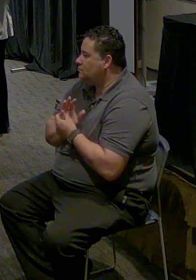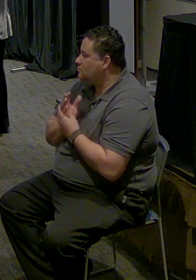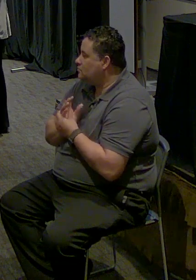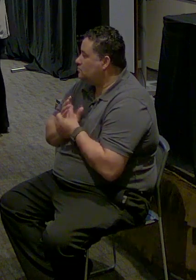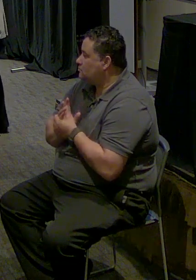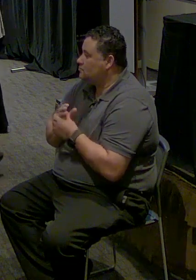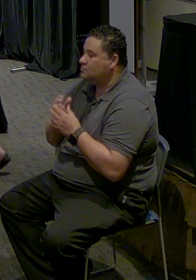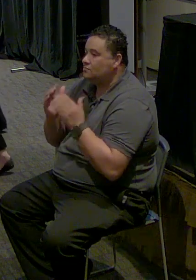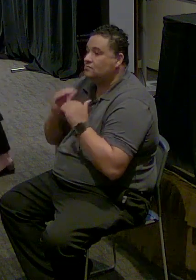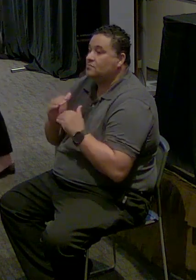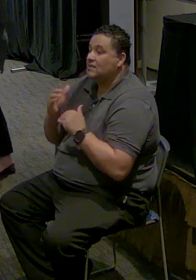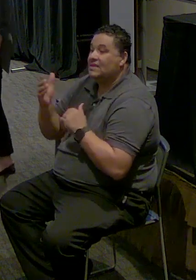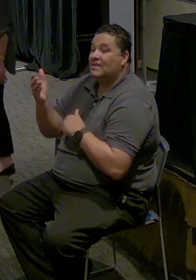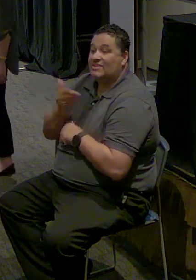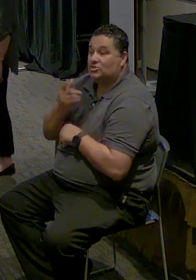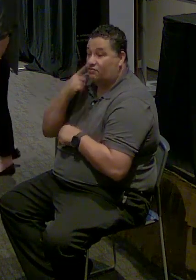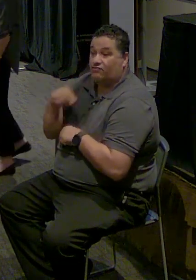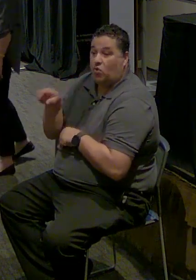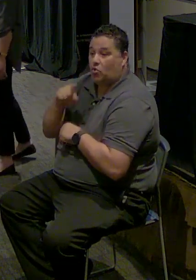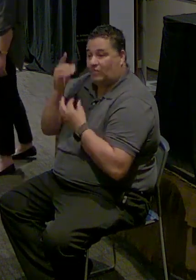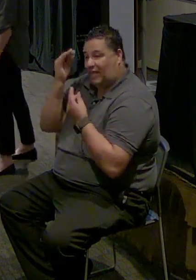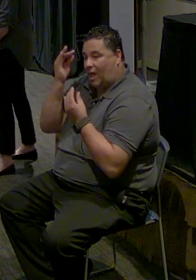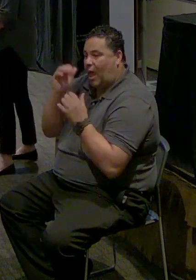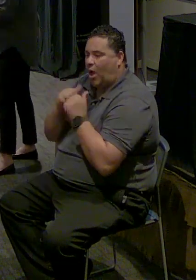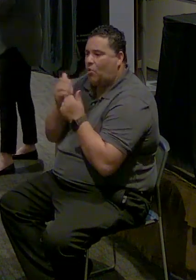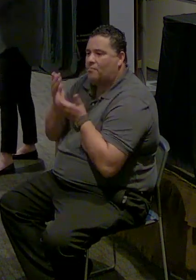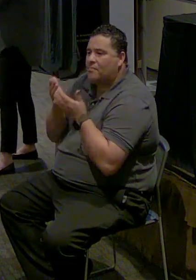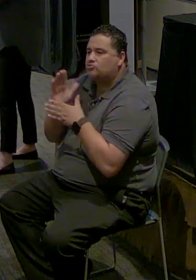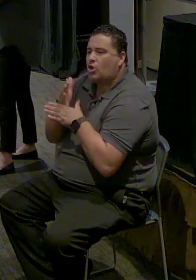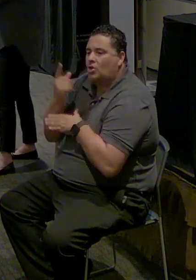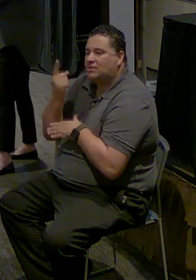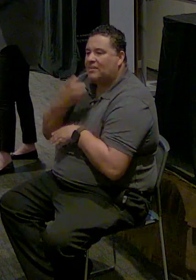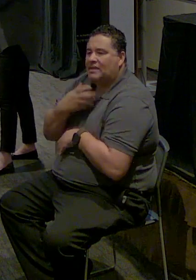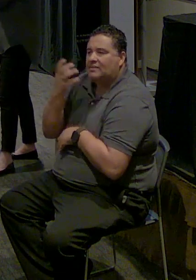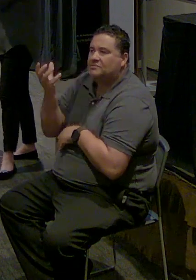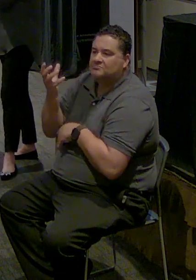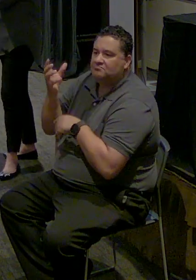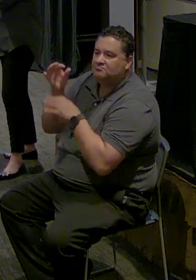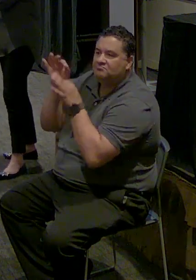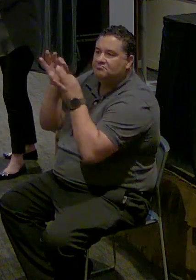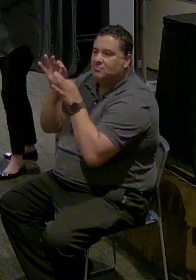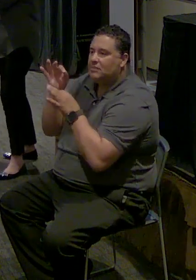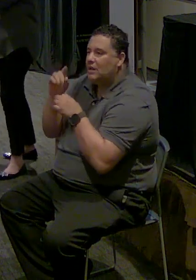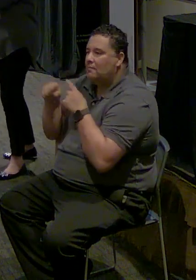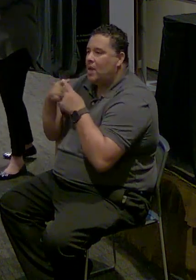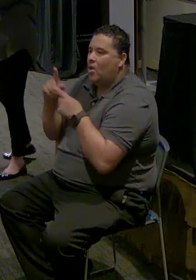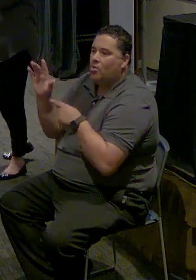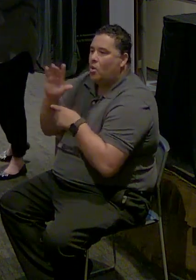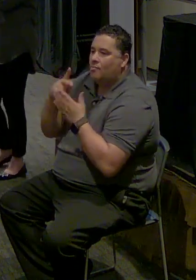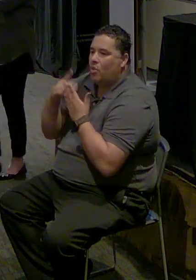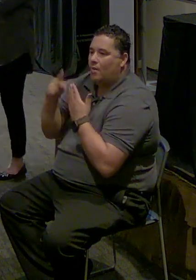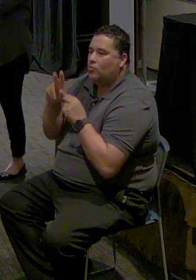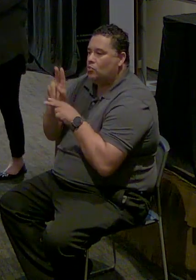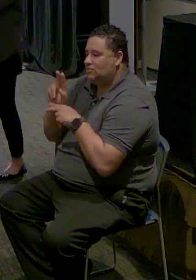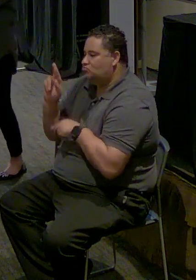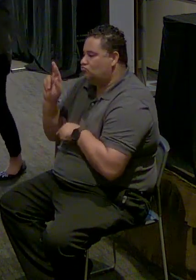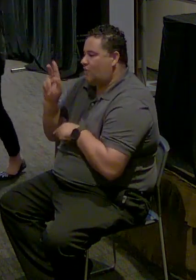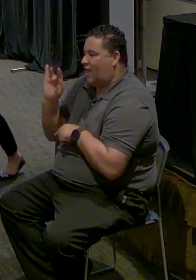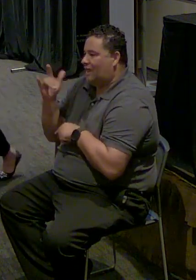Okay, so the invitation is for you to think about how you might share something or what you may share about your CTE program using ranking.